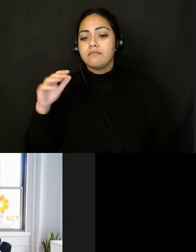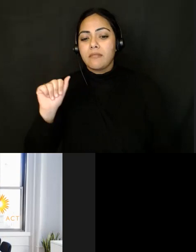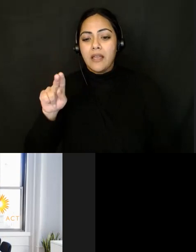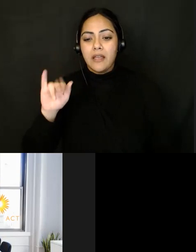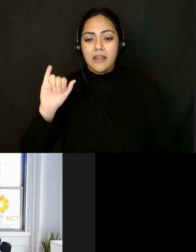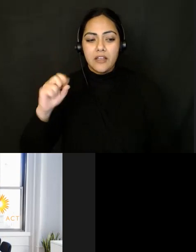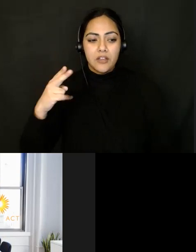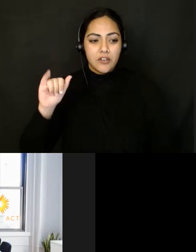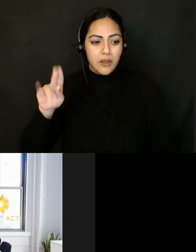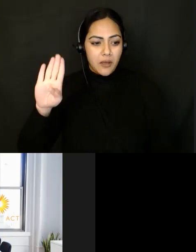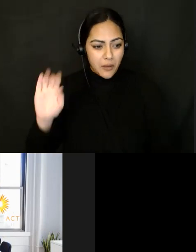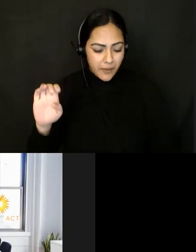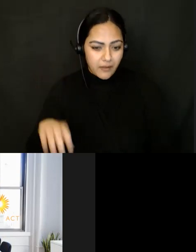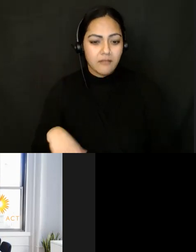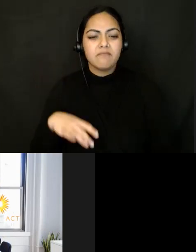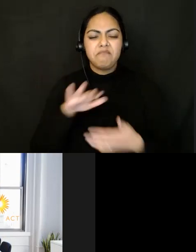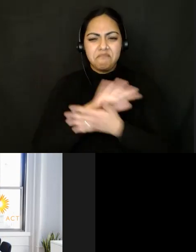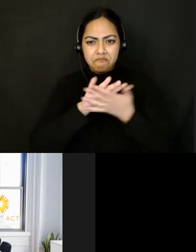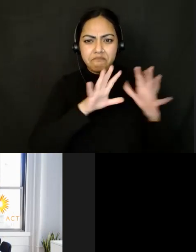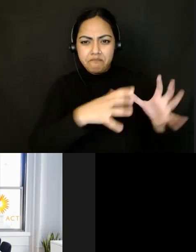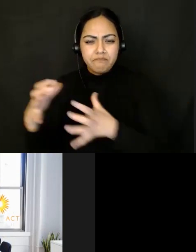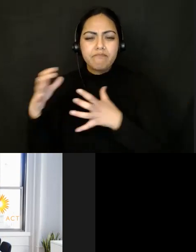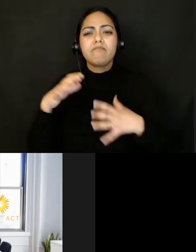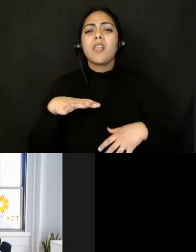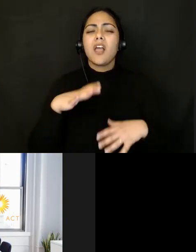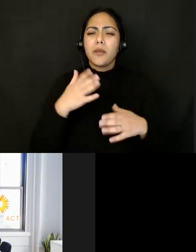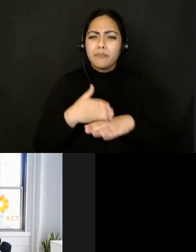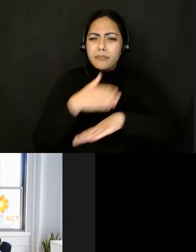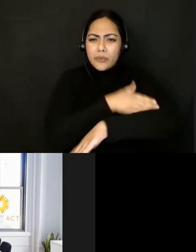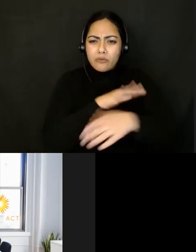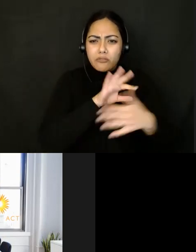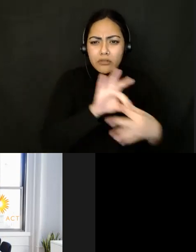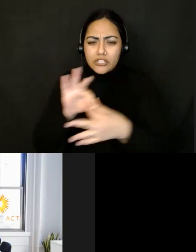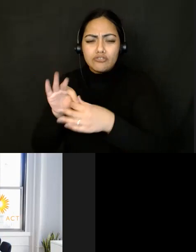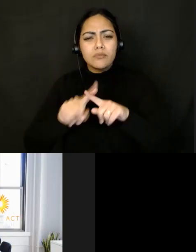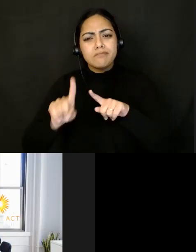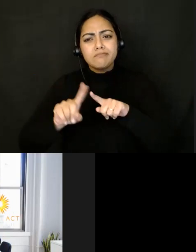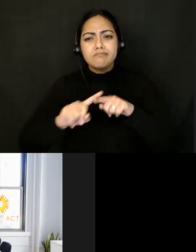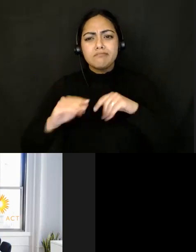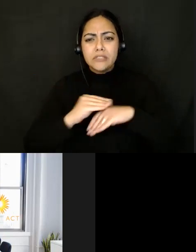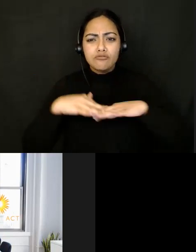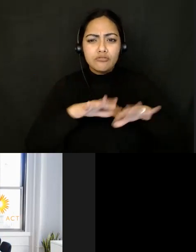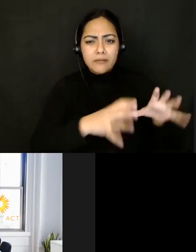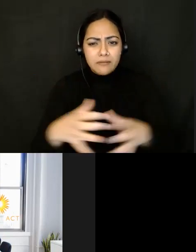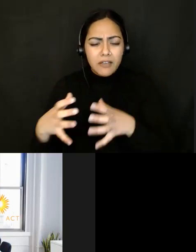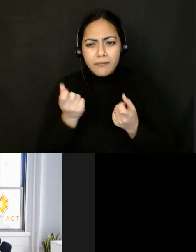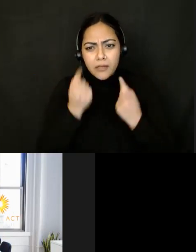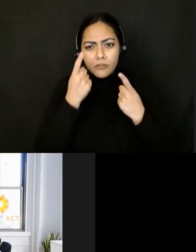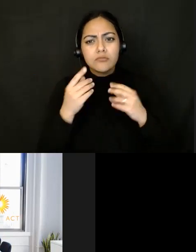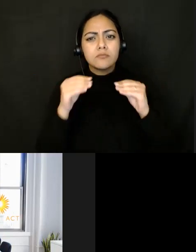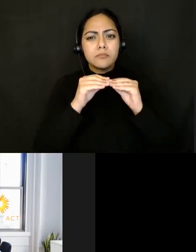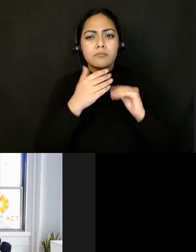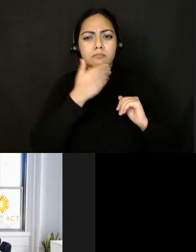and responsibility in improving relationships between nations and to improving our own understanding of local Indigenous people and